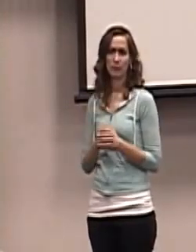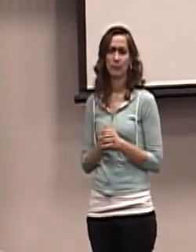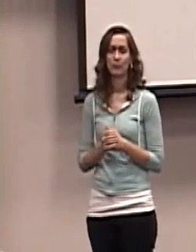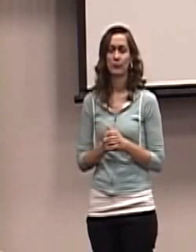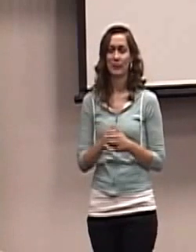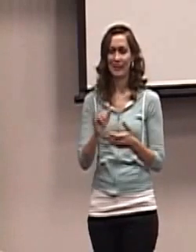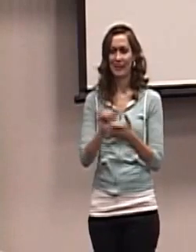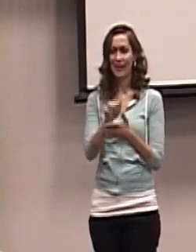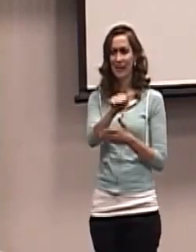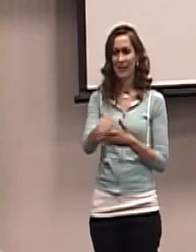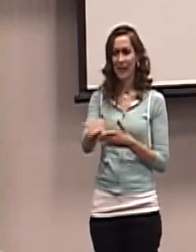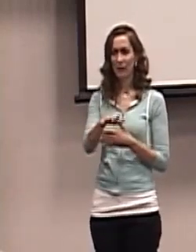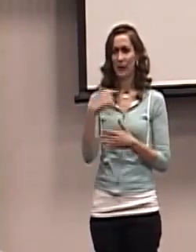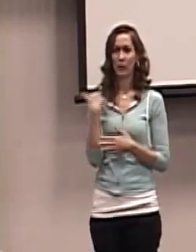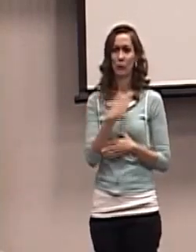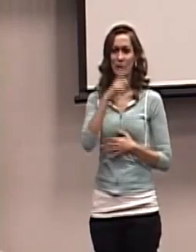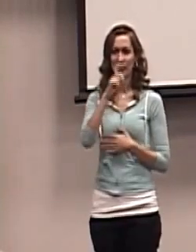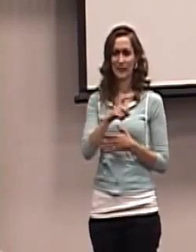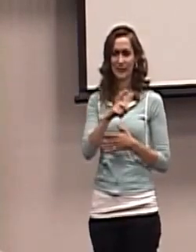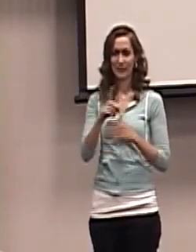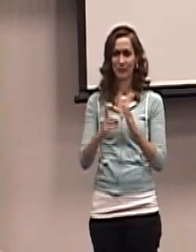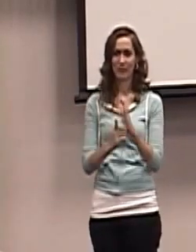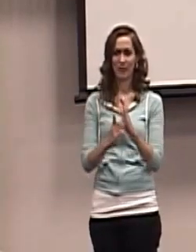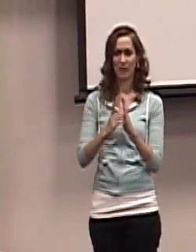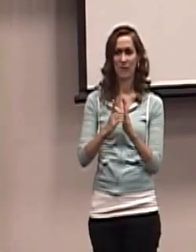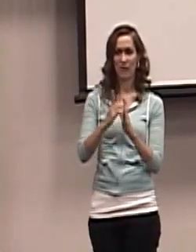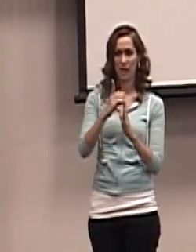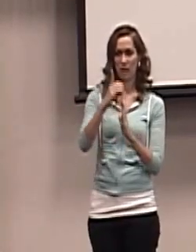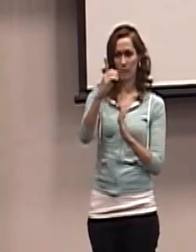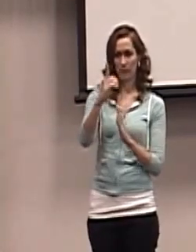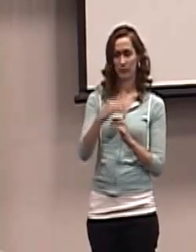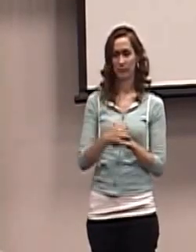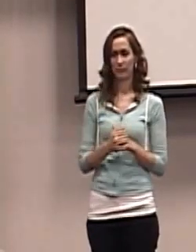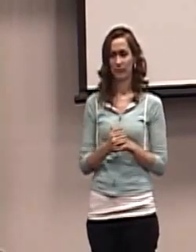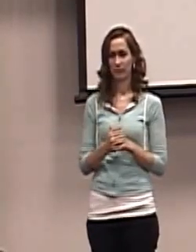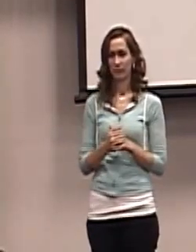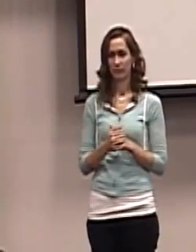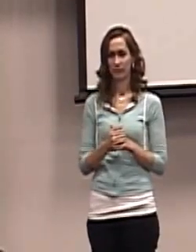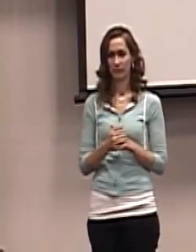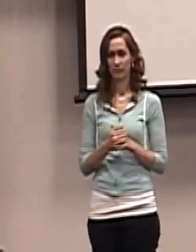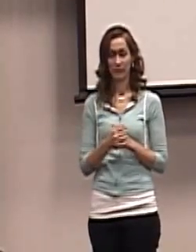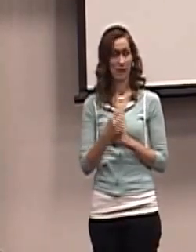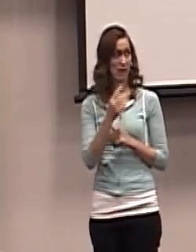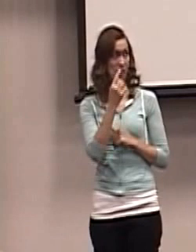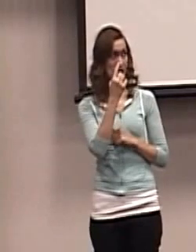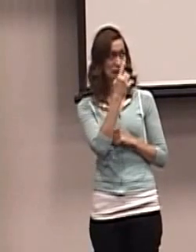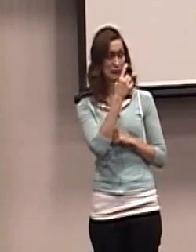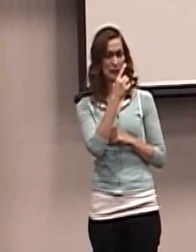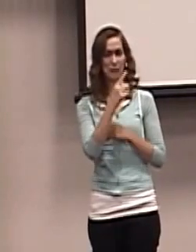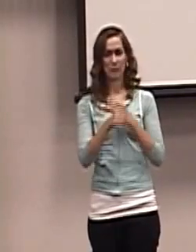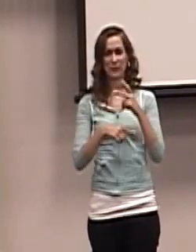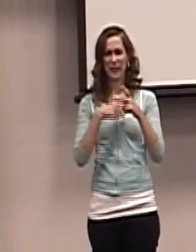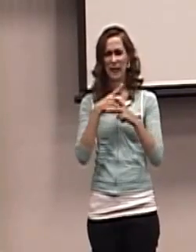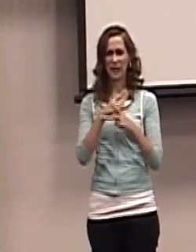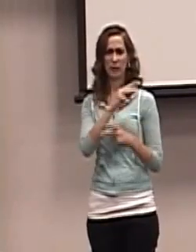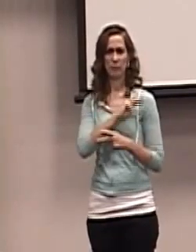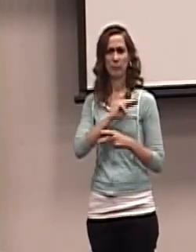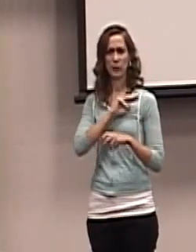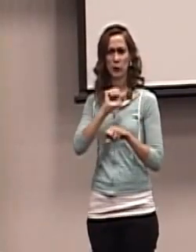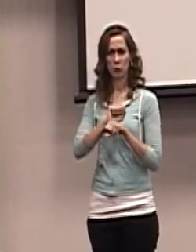I wanted to talk about it for a lot of reasons. Number one, that's the kind of mission activity that Cecilia and I have been